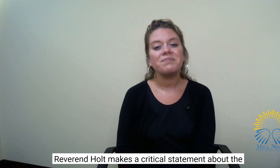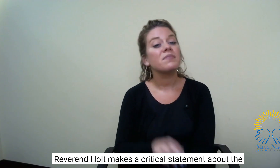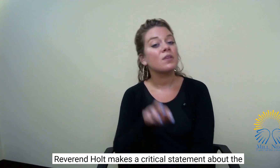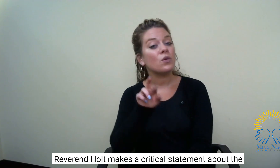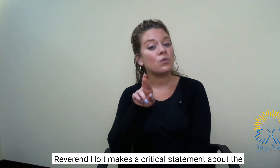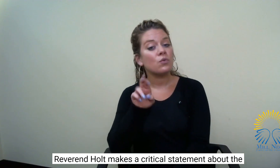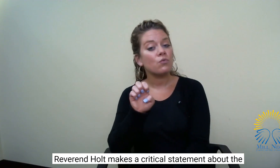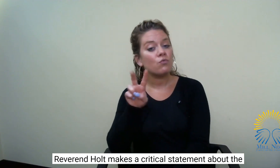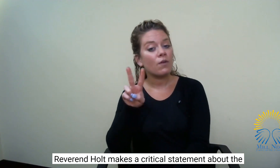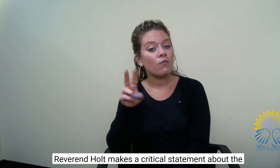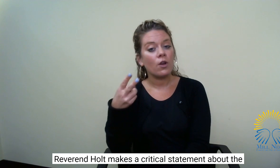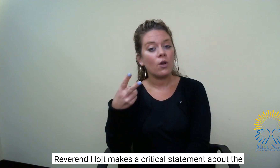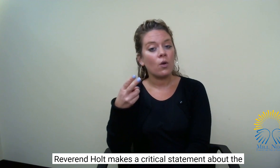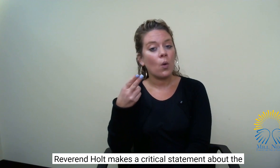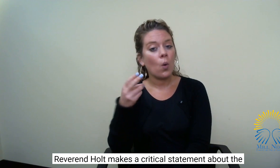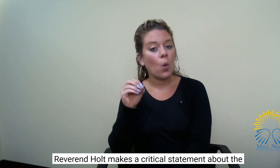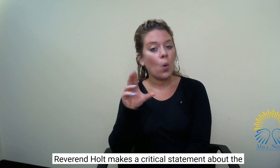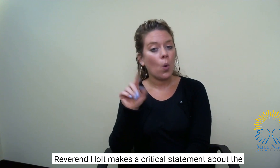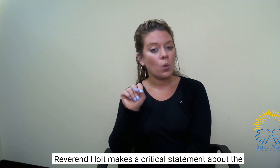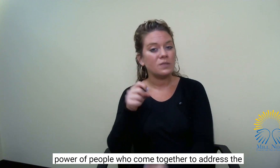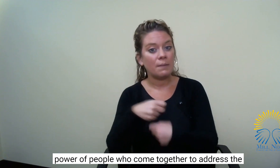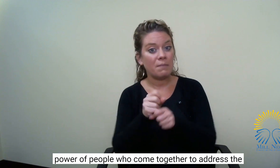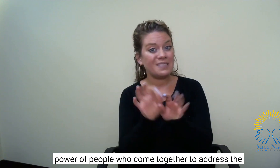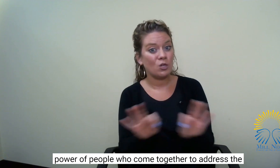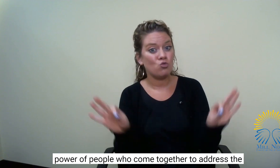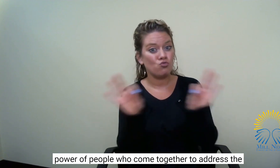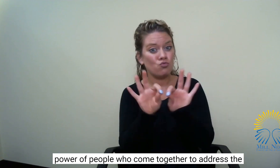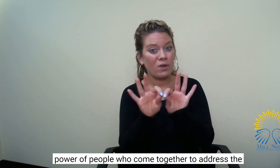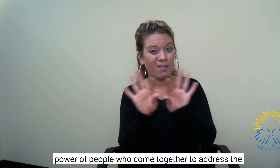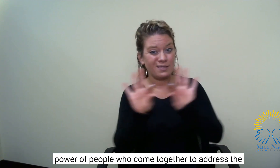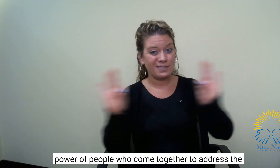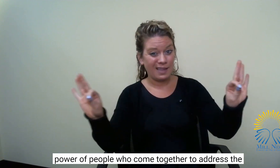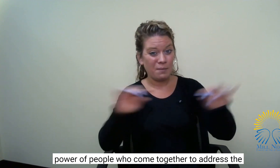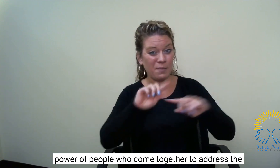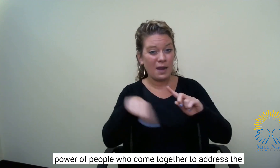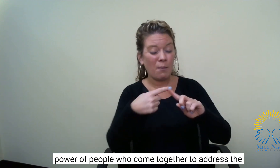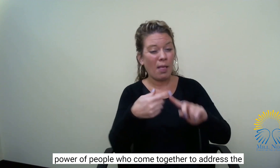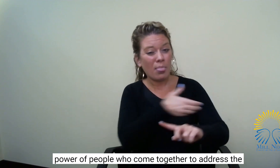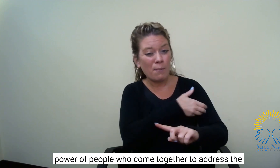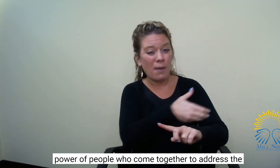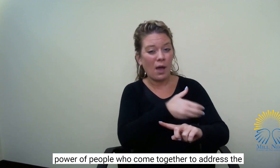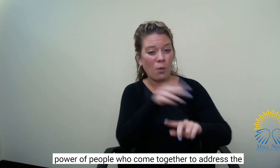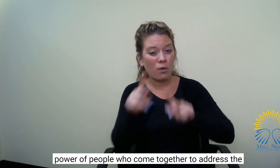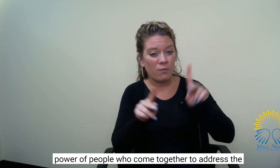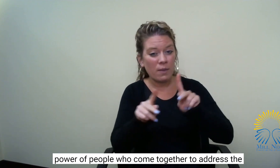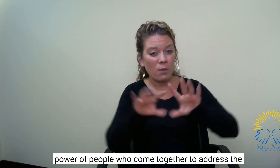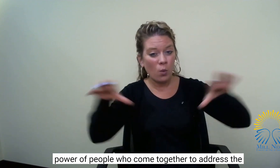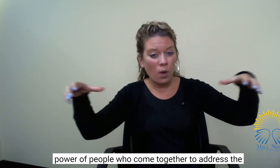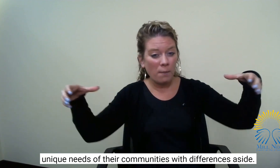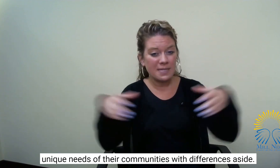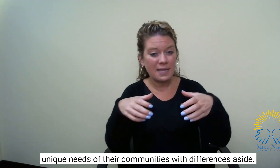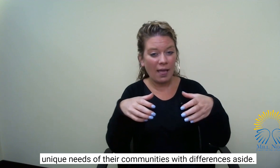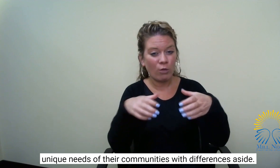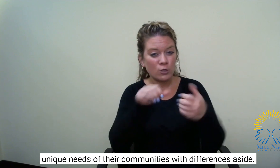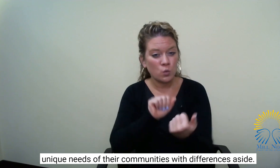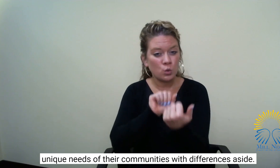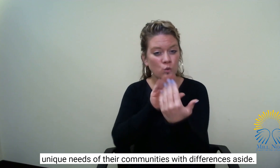Holt makes a critical statement about the power of people who come together to address the unique needs of